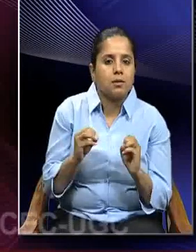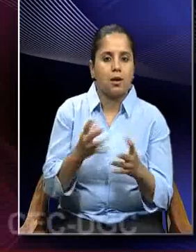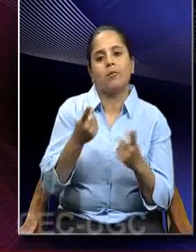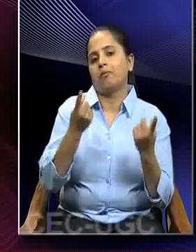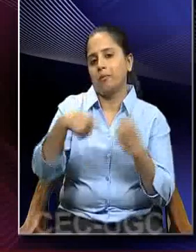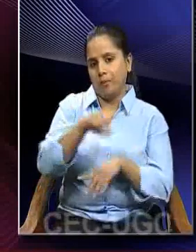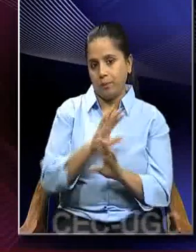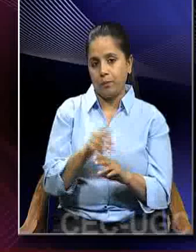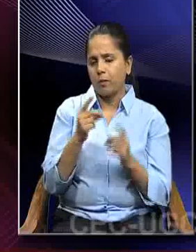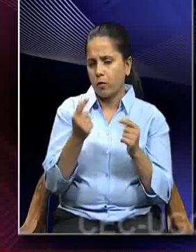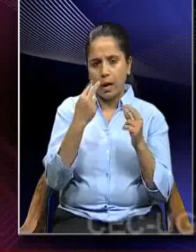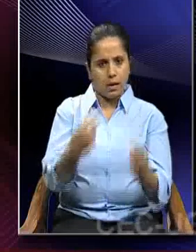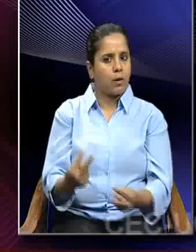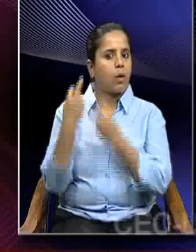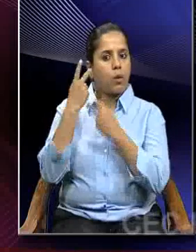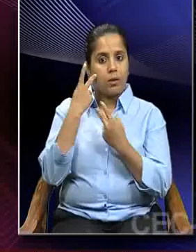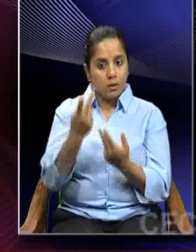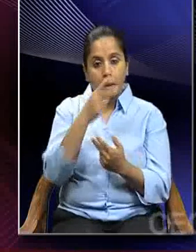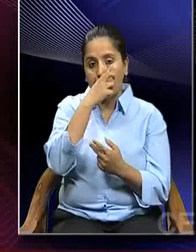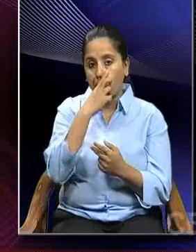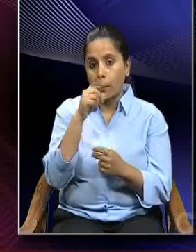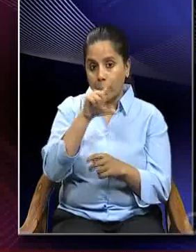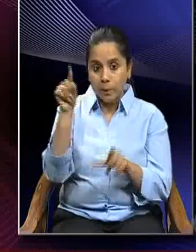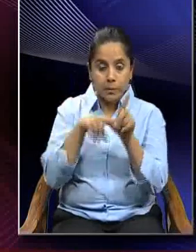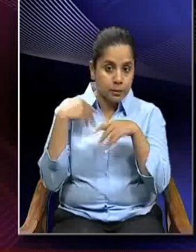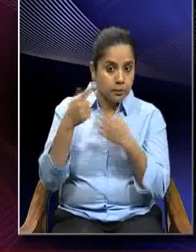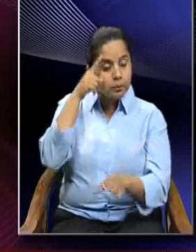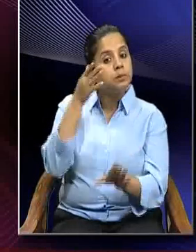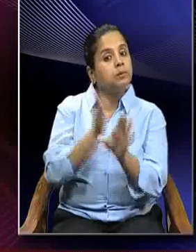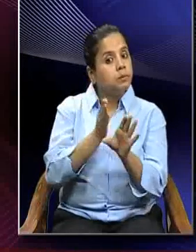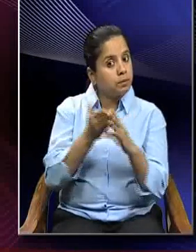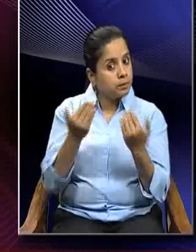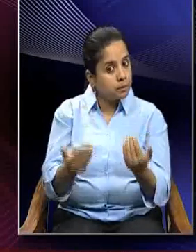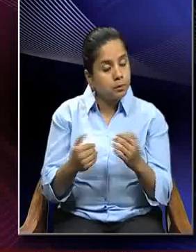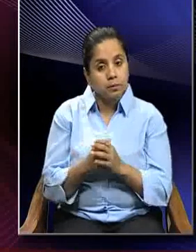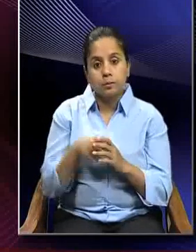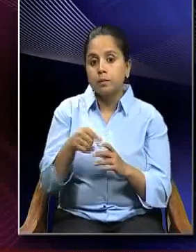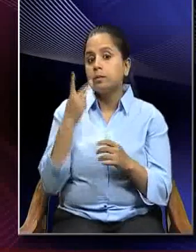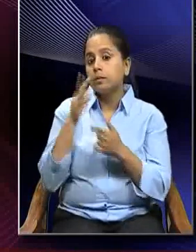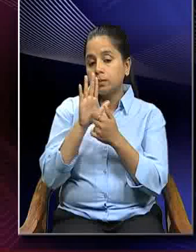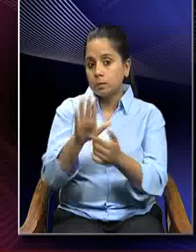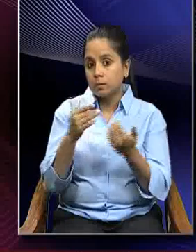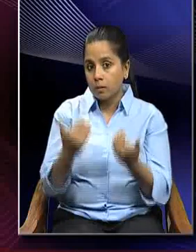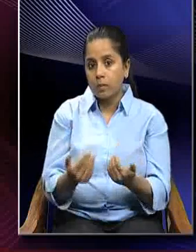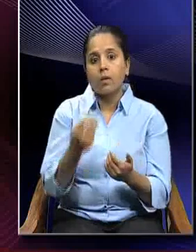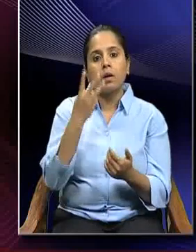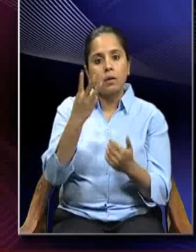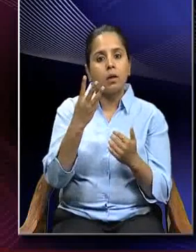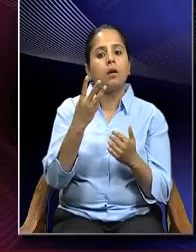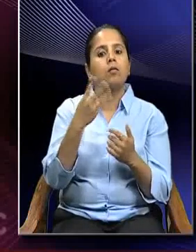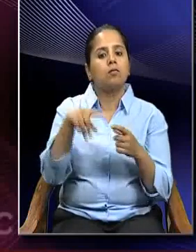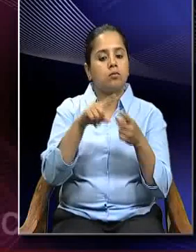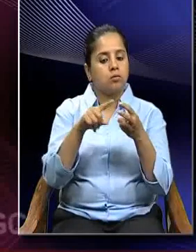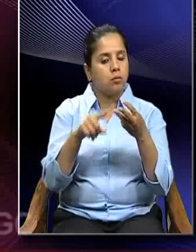So a quick review of the 100 years of psychology, it indicates 3 paradigms of